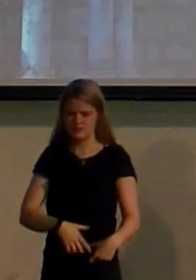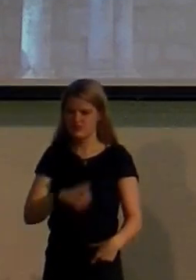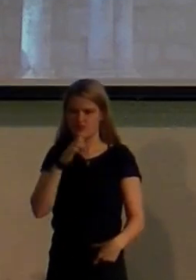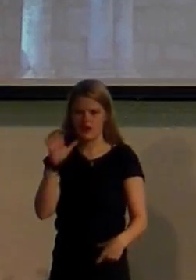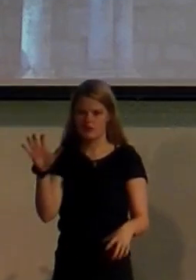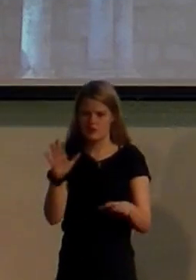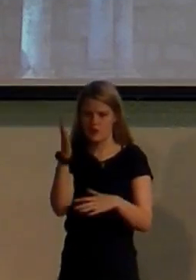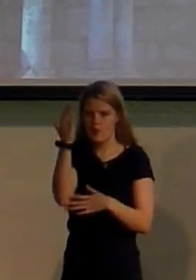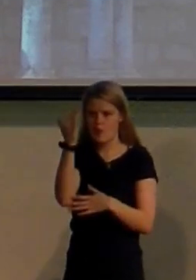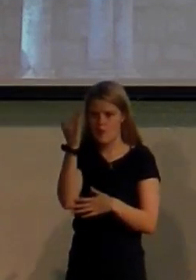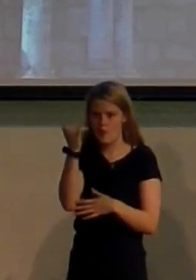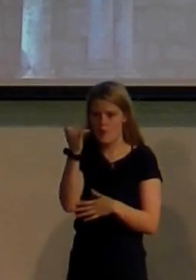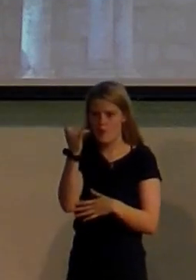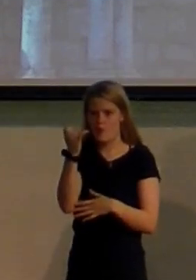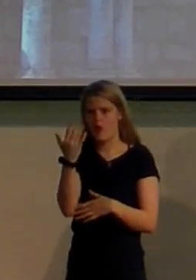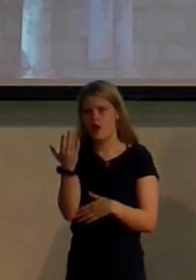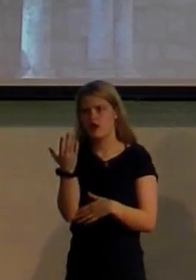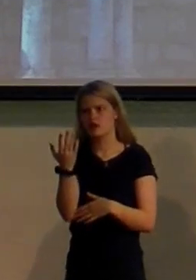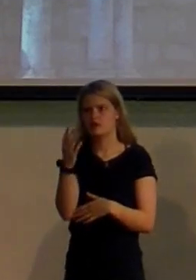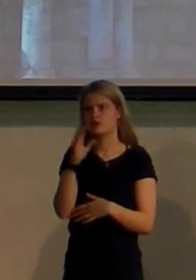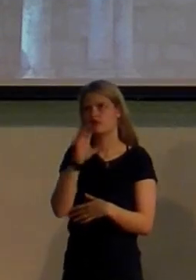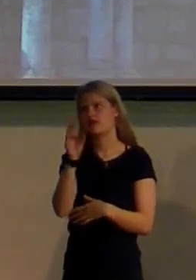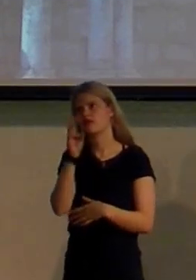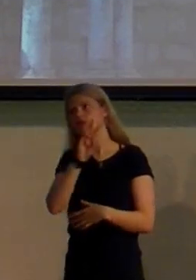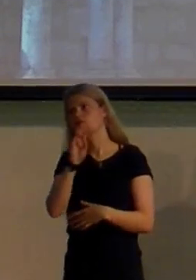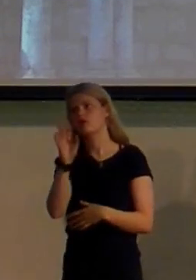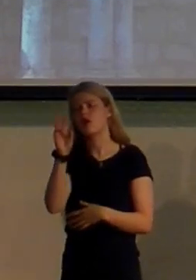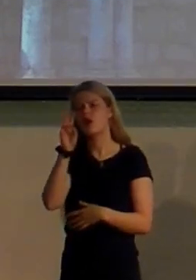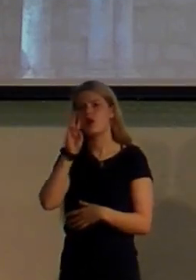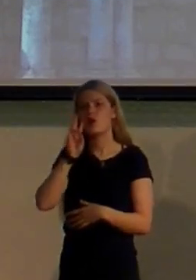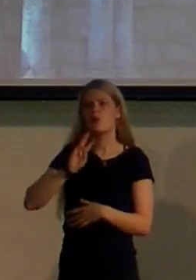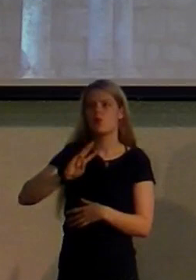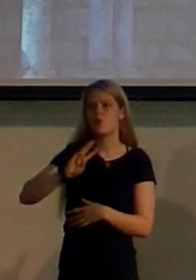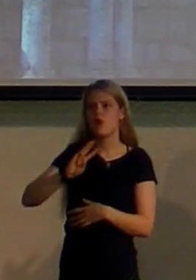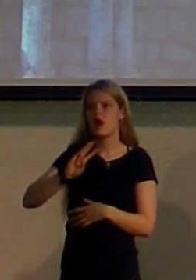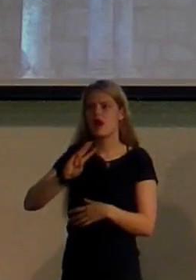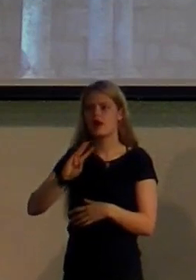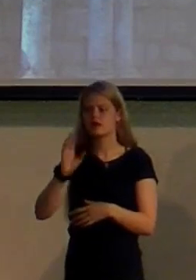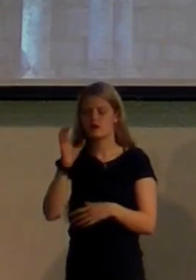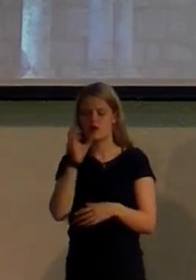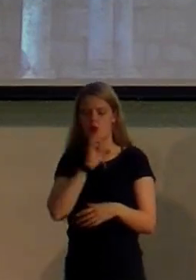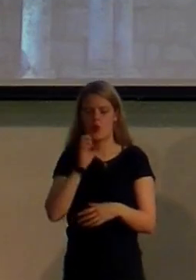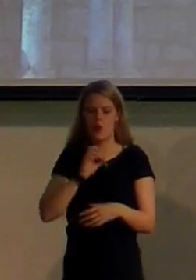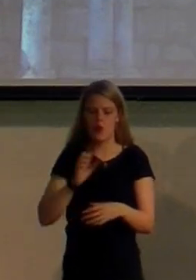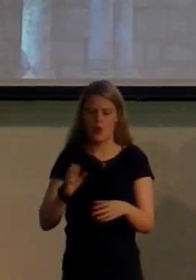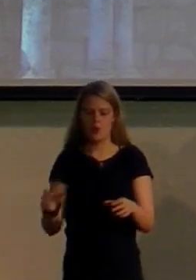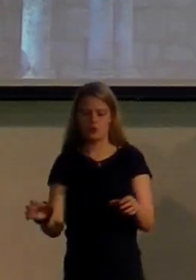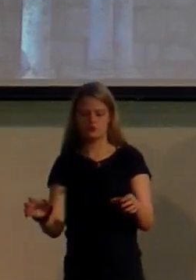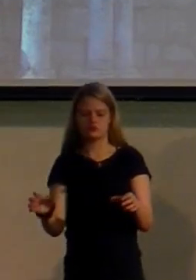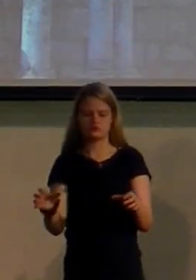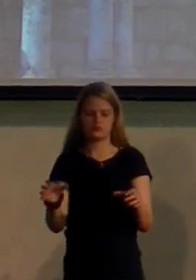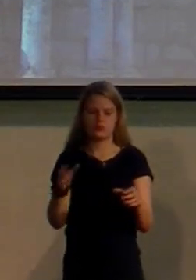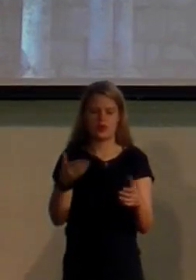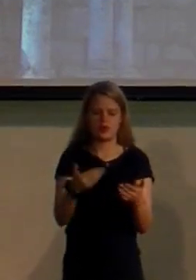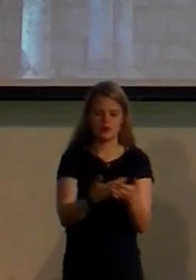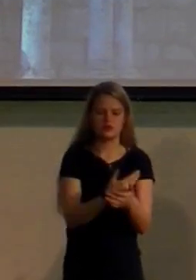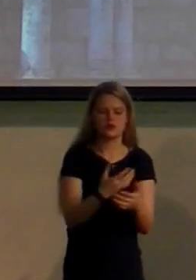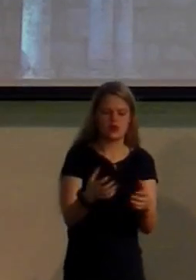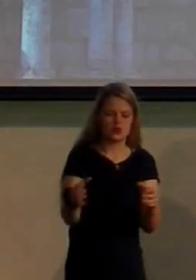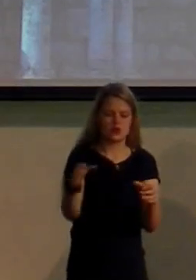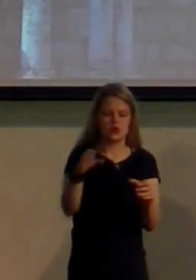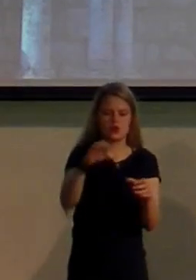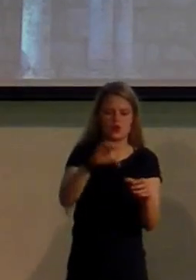old skin is already rigid. It's hard. It's got its shape already. And pouring new wine into it, that wine's going to grow. It's